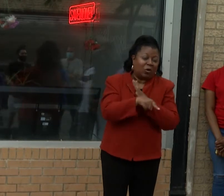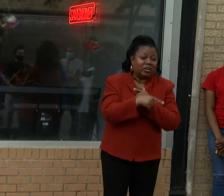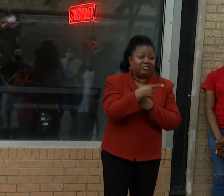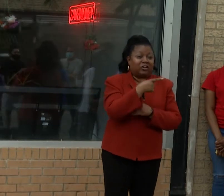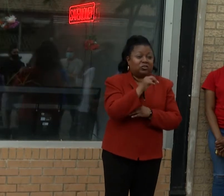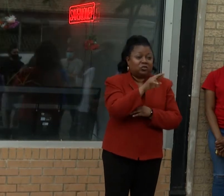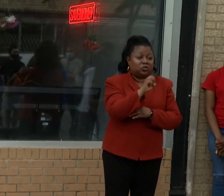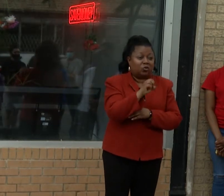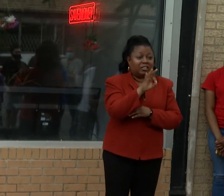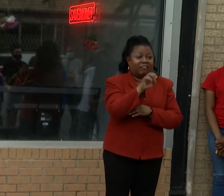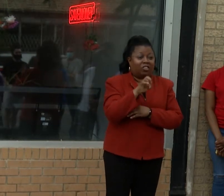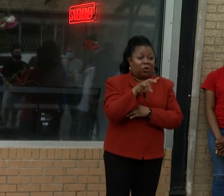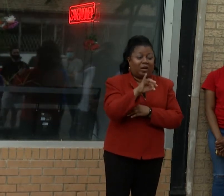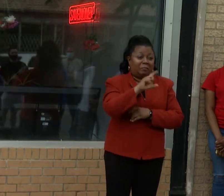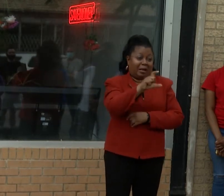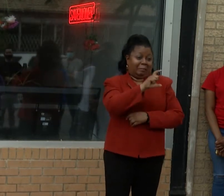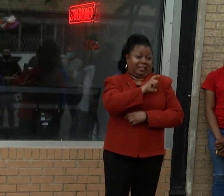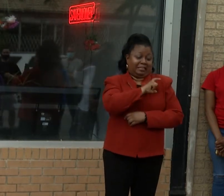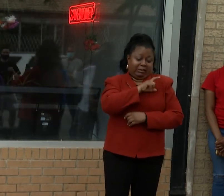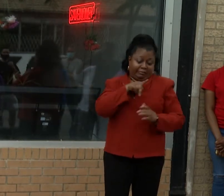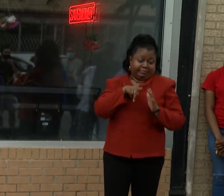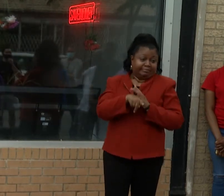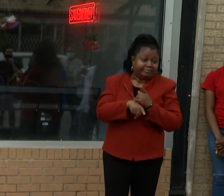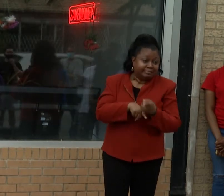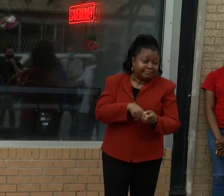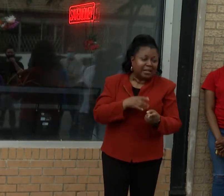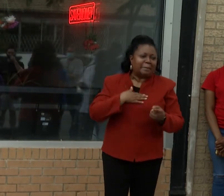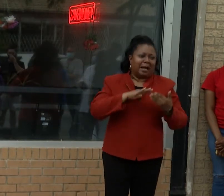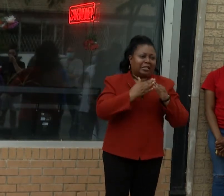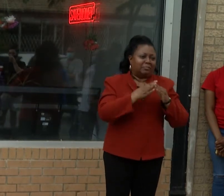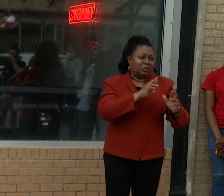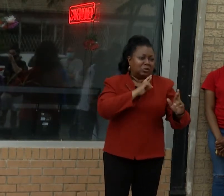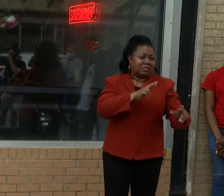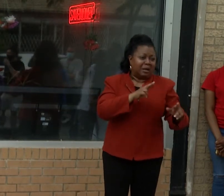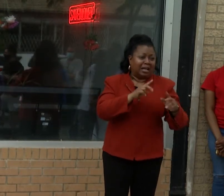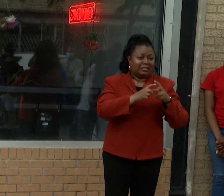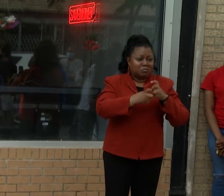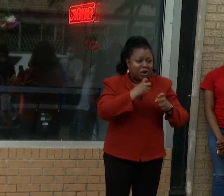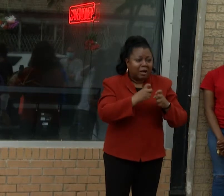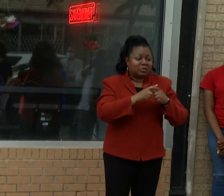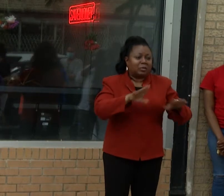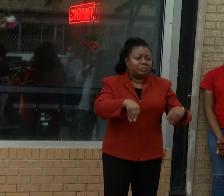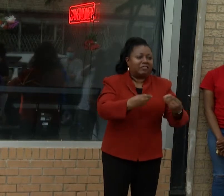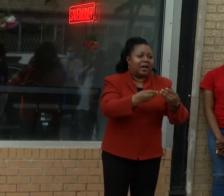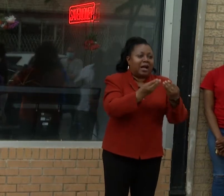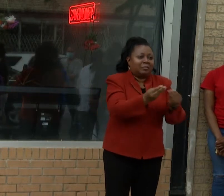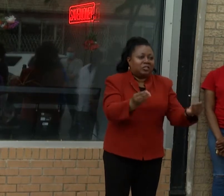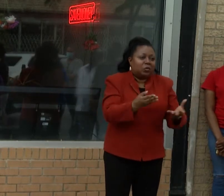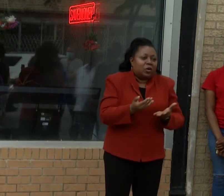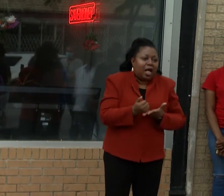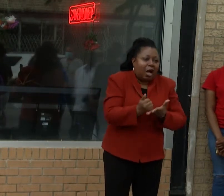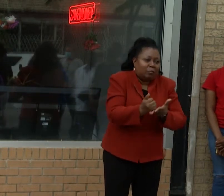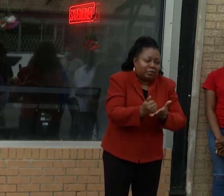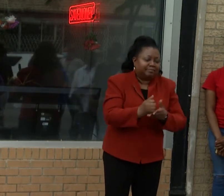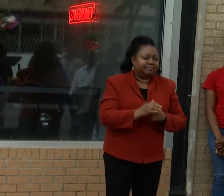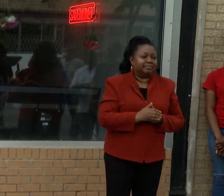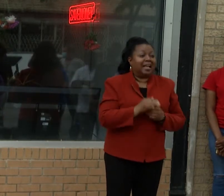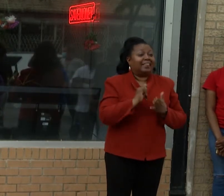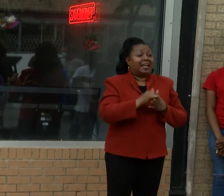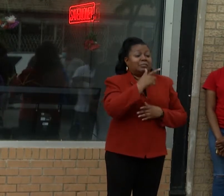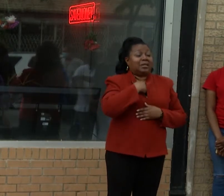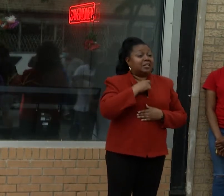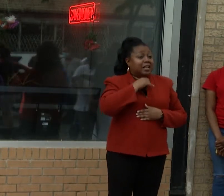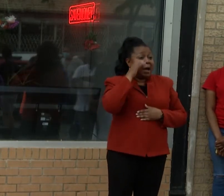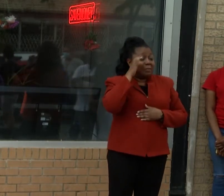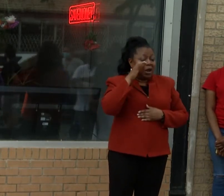George Floyd by a corrupt police officer. My community's response to problems is to provide material help. That's because